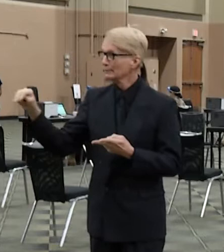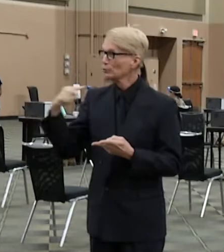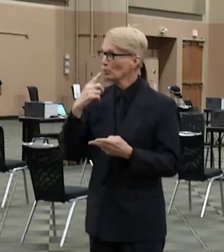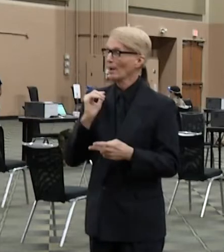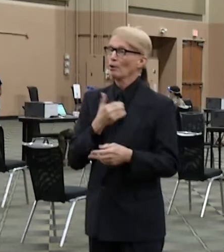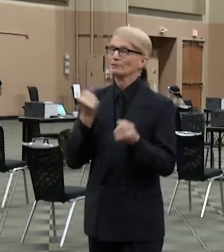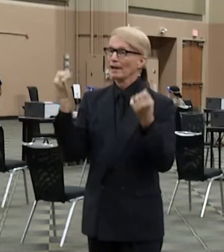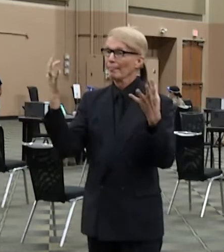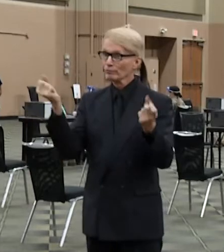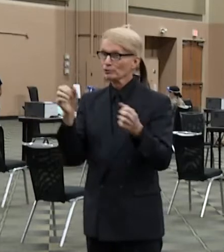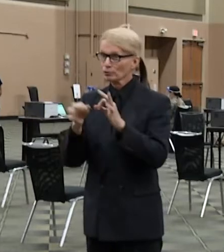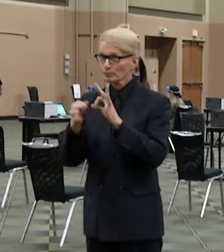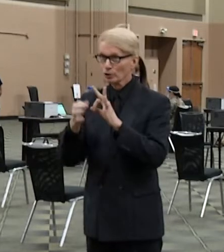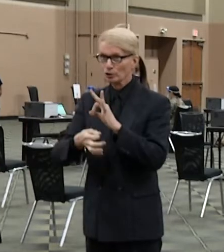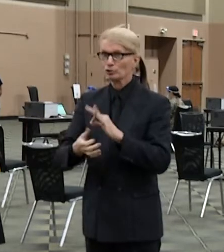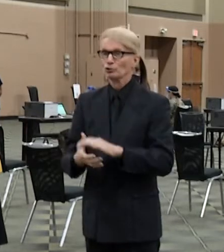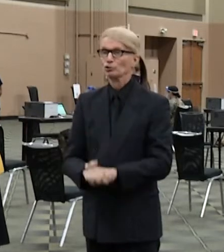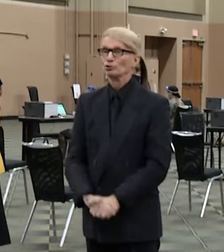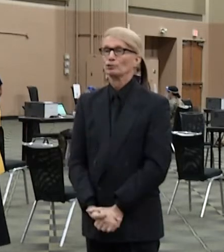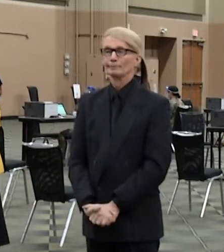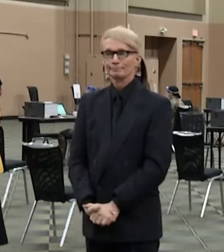interpreters.